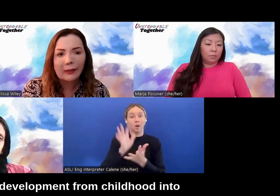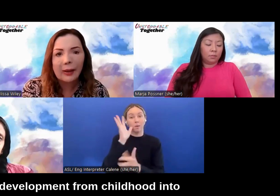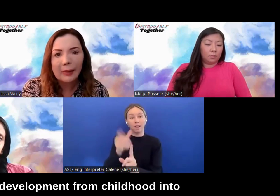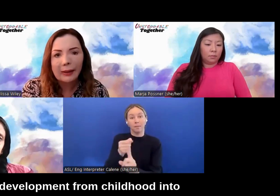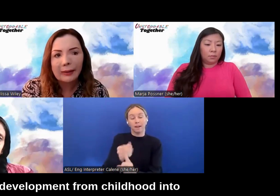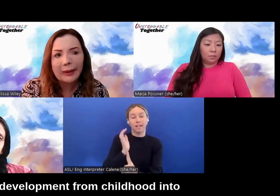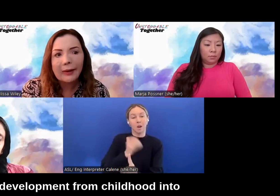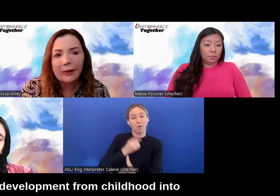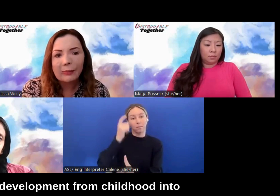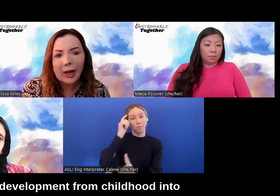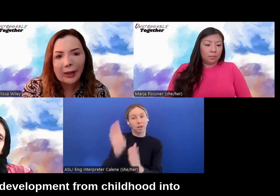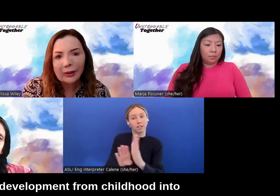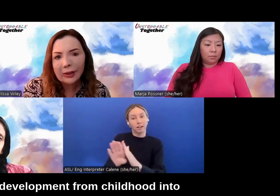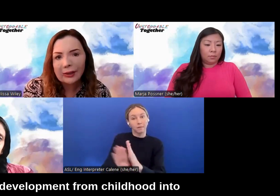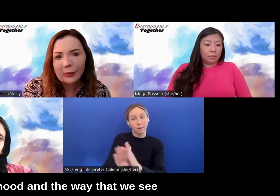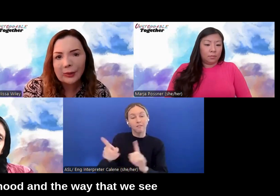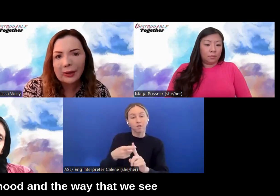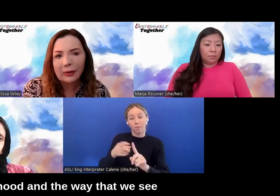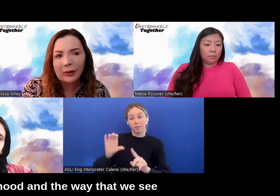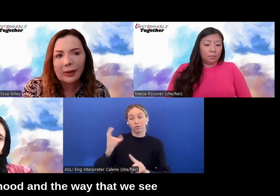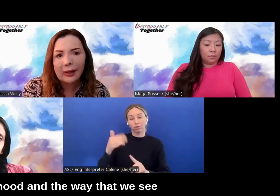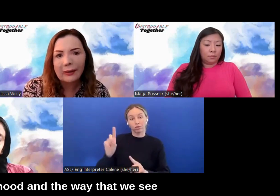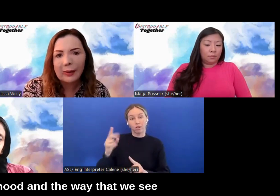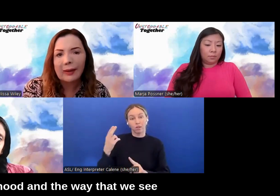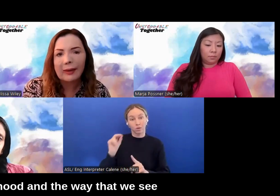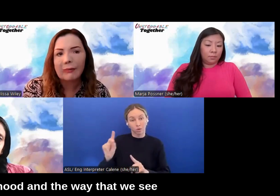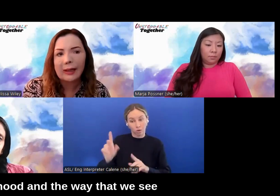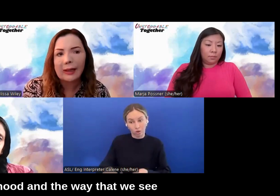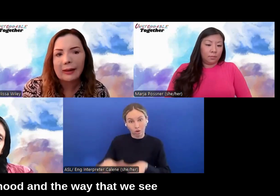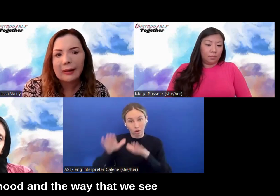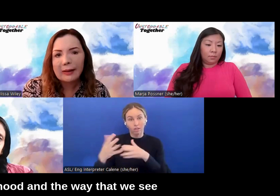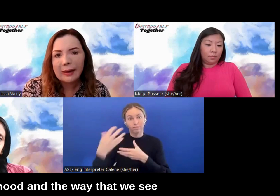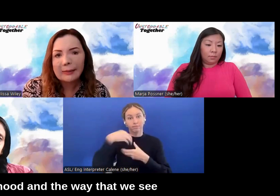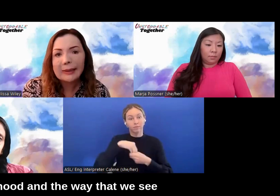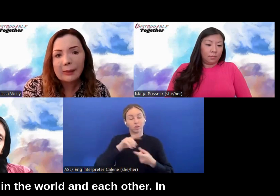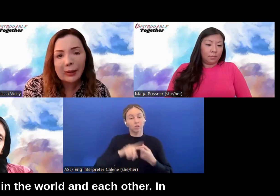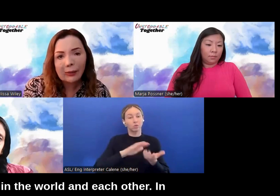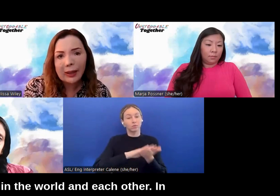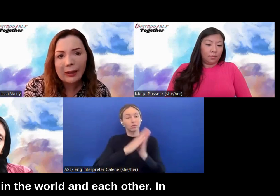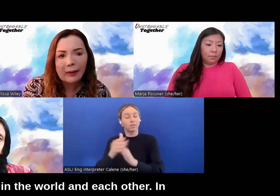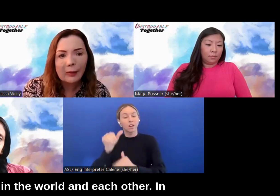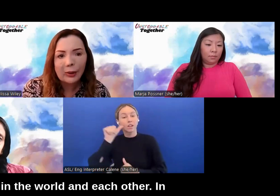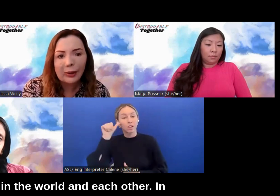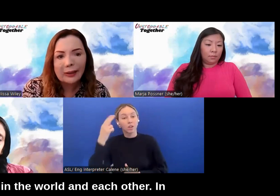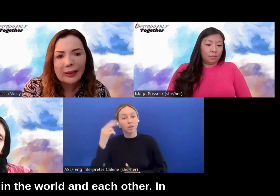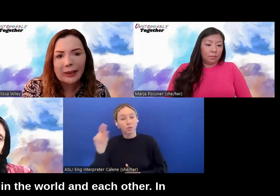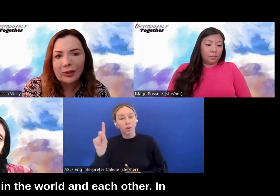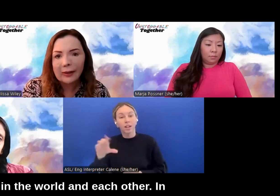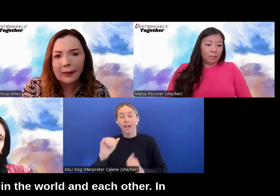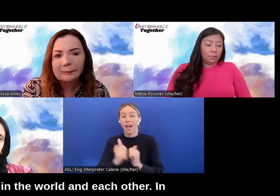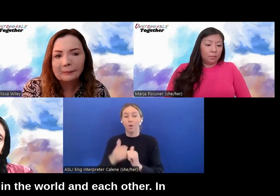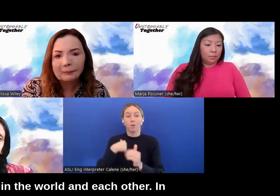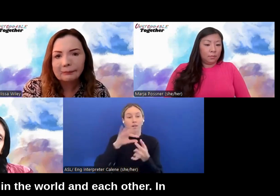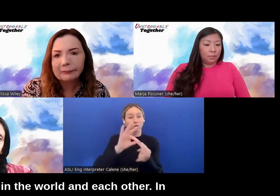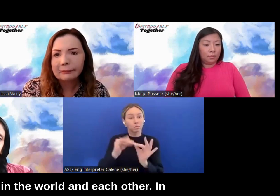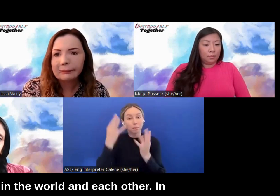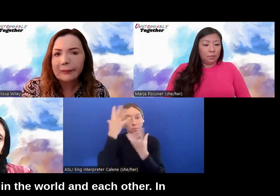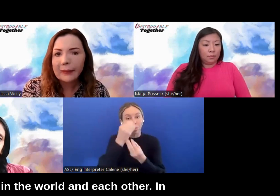brain development from childhood into adulthood and the way that we see beauty in the world and in each